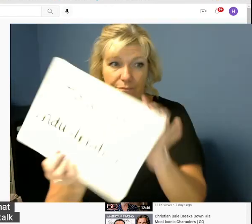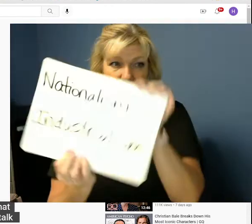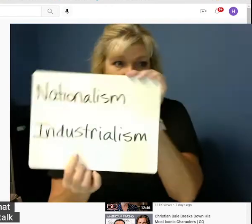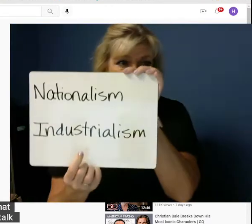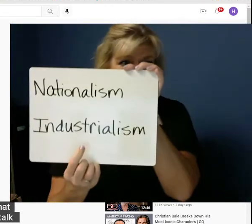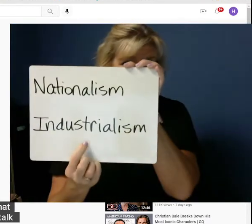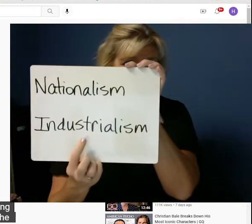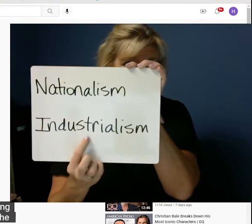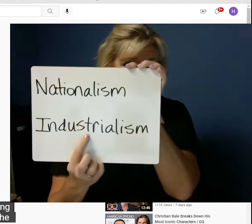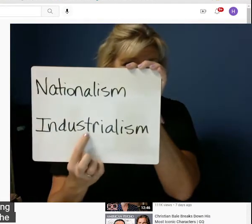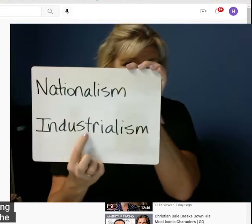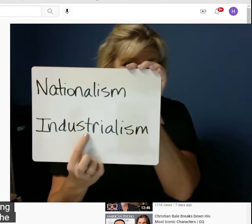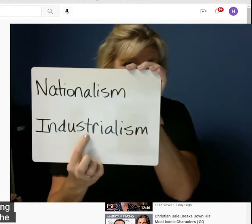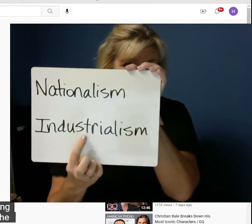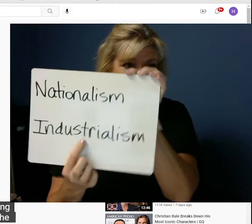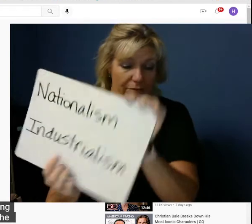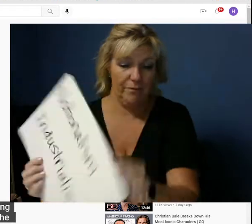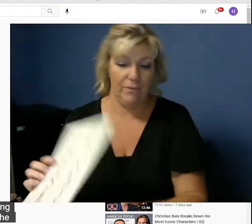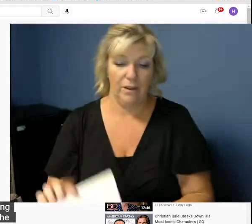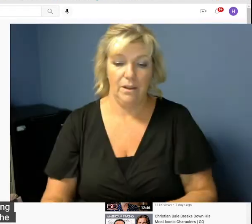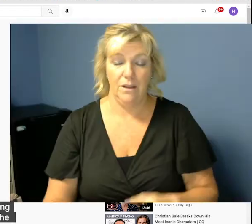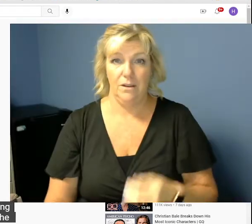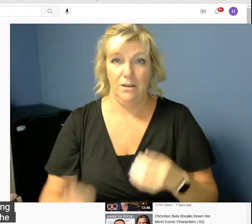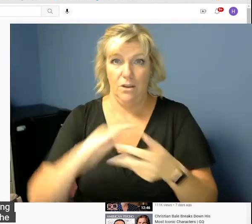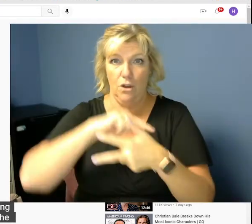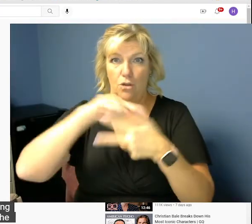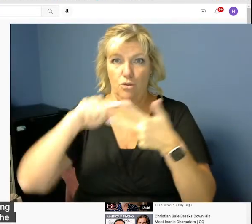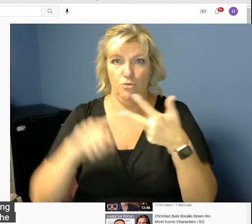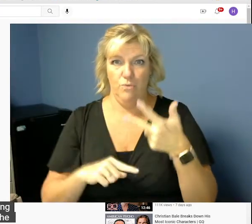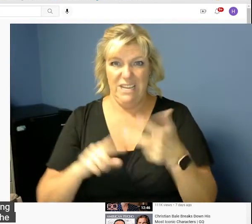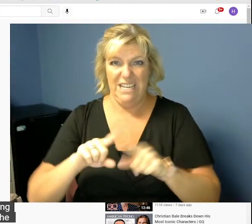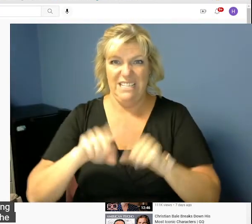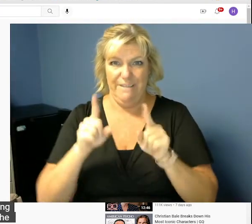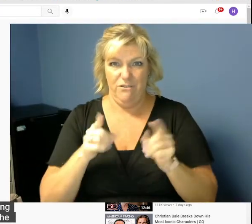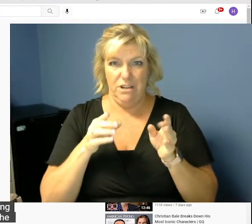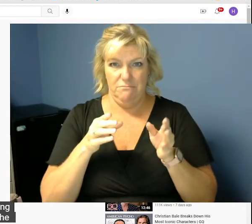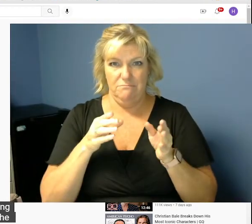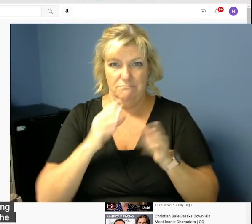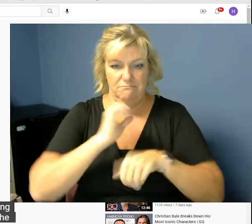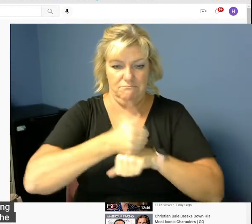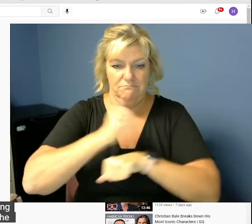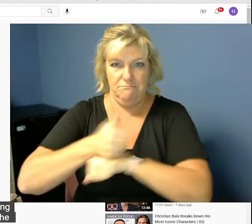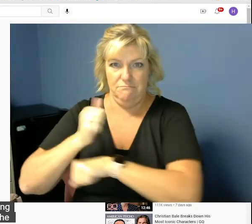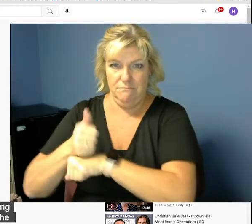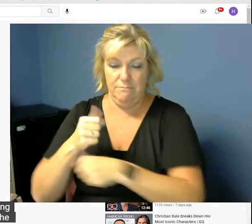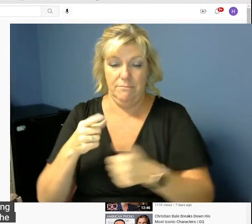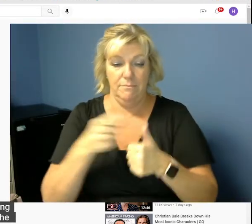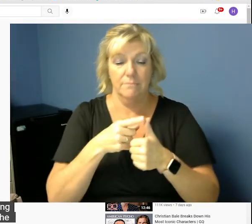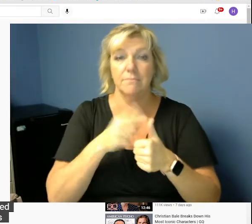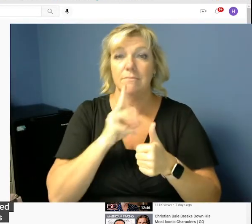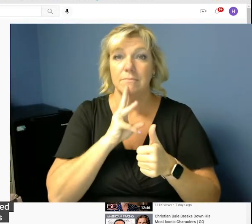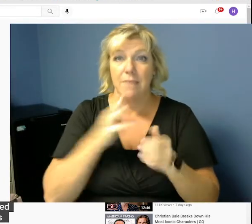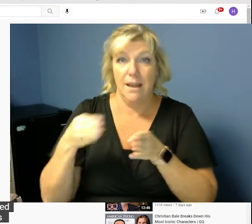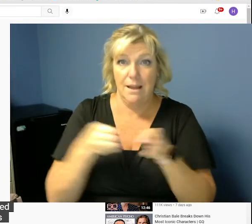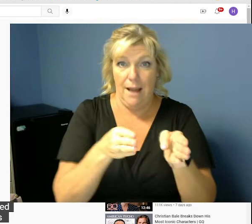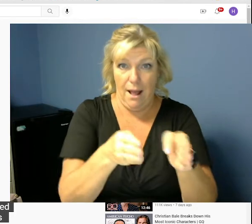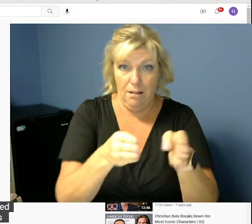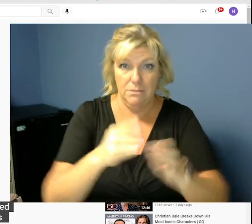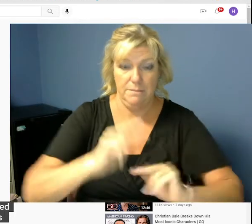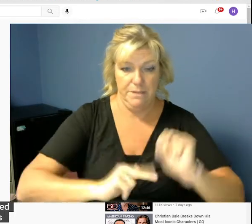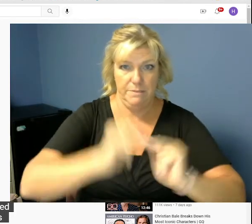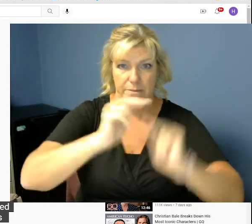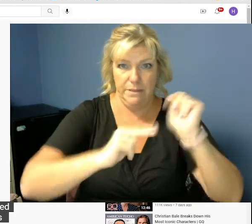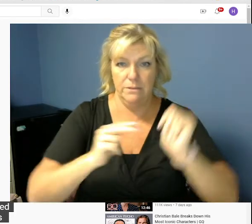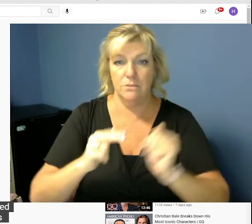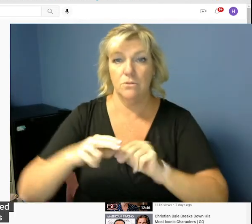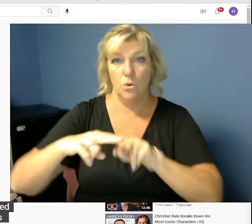of three things we want to talk about there. First is the canals, the building of canals, the building of railroads, and then the mills.